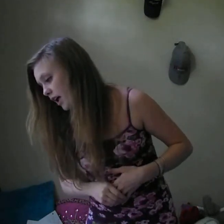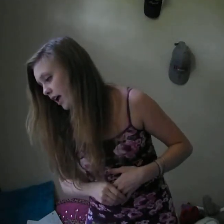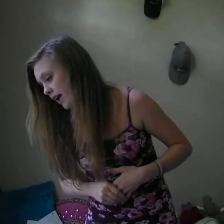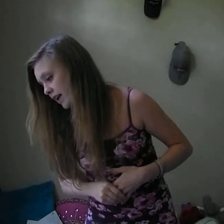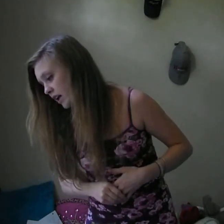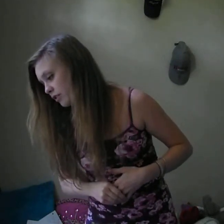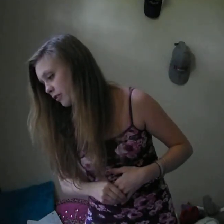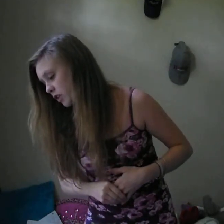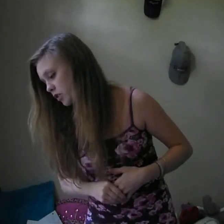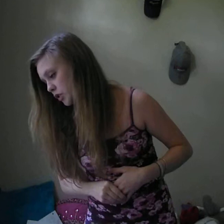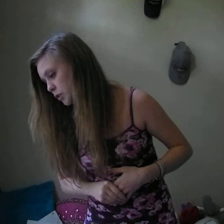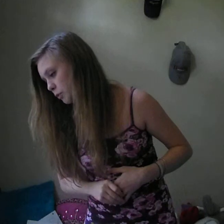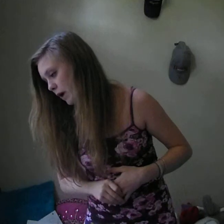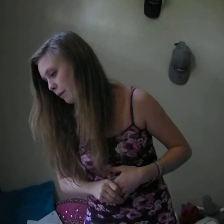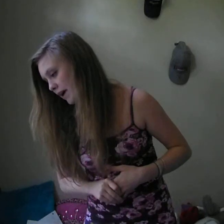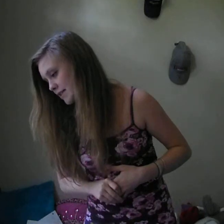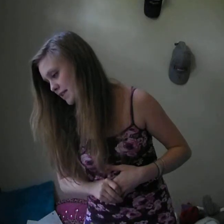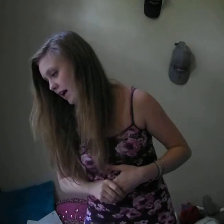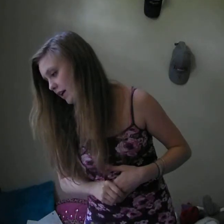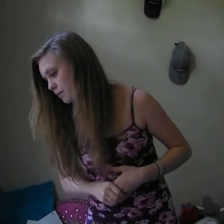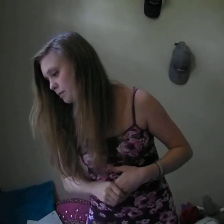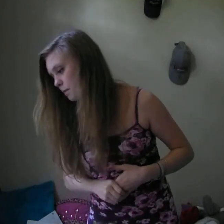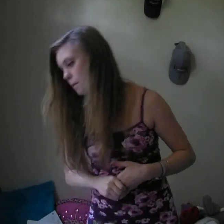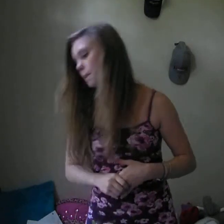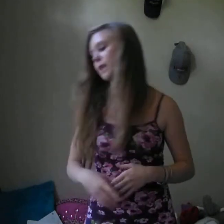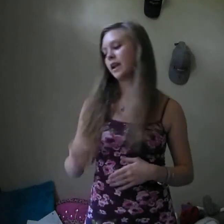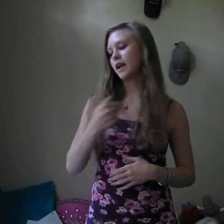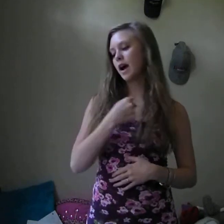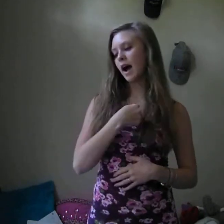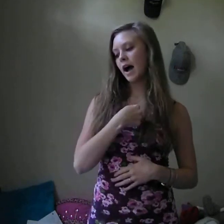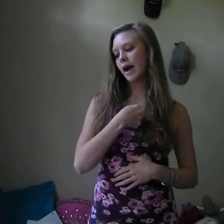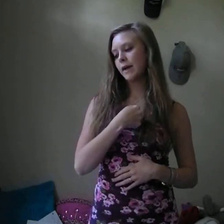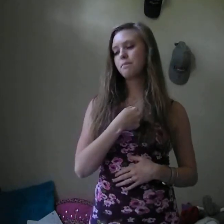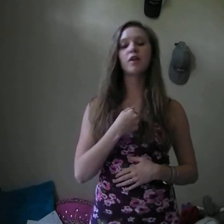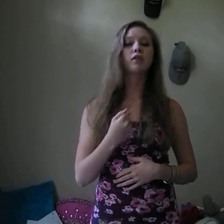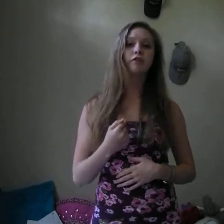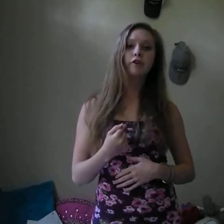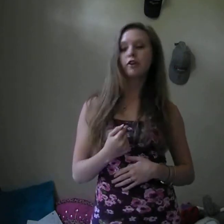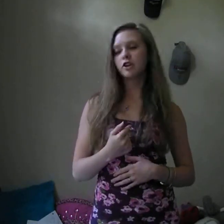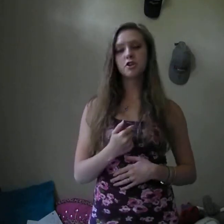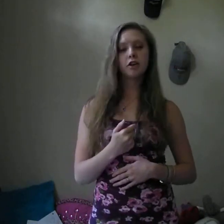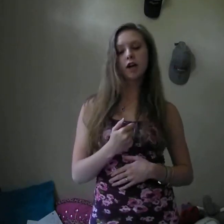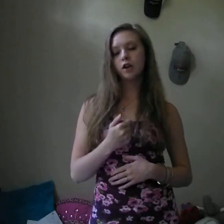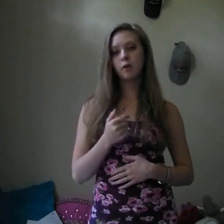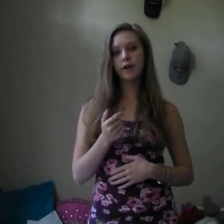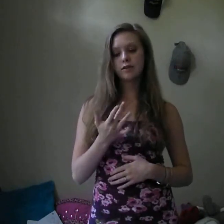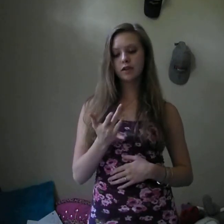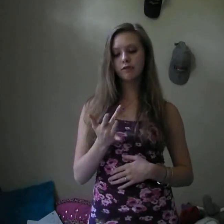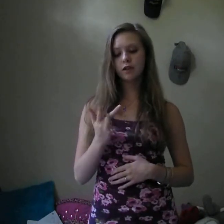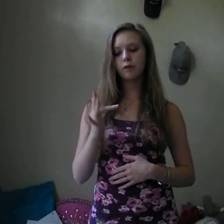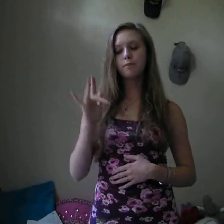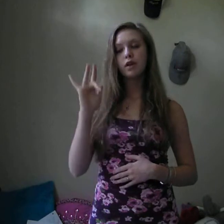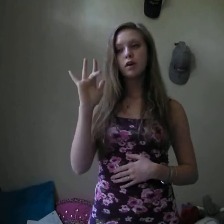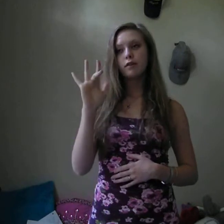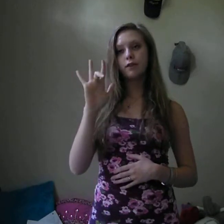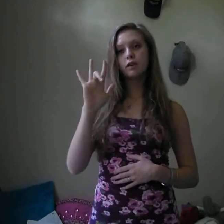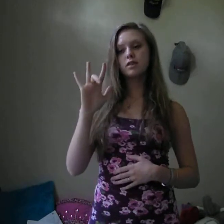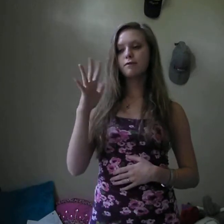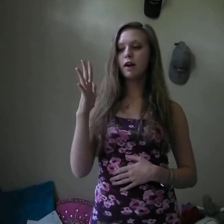And I can't feel you by my side. And I, not feel, you're going to shake your head no, I, you sign feel. Feel is a